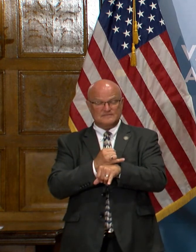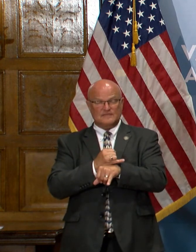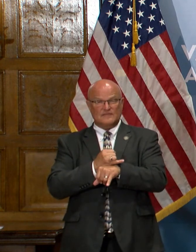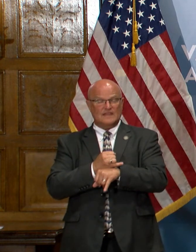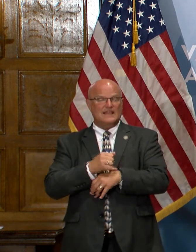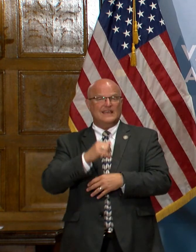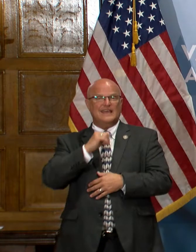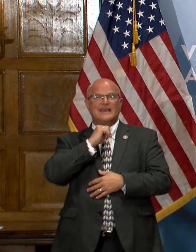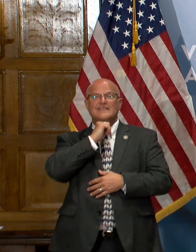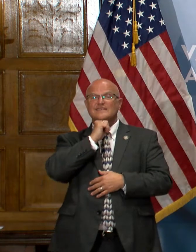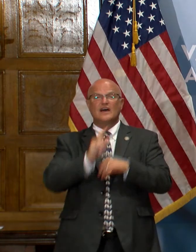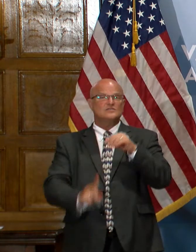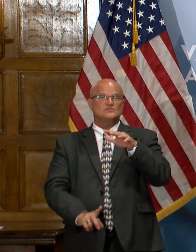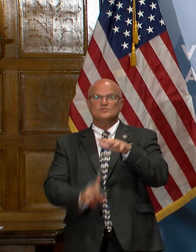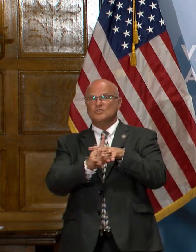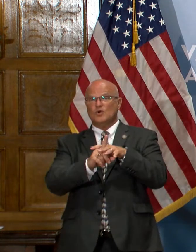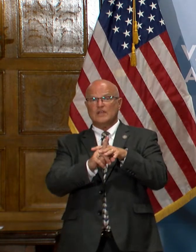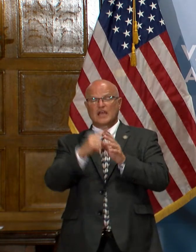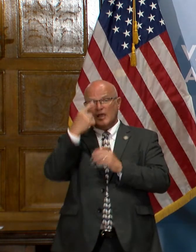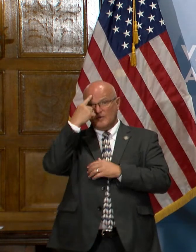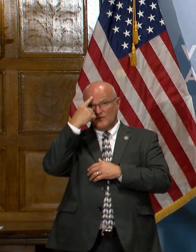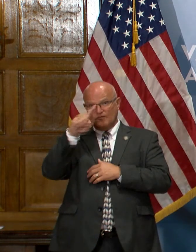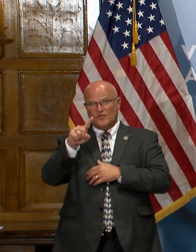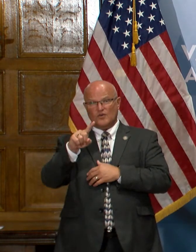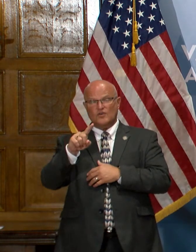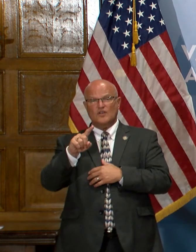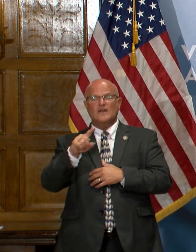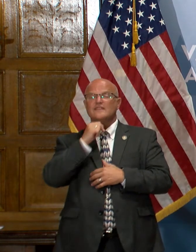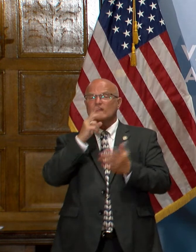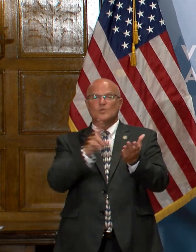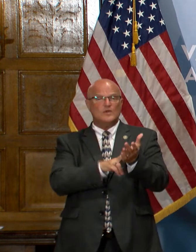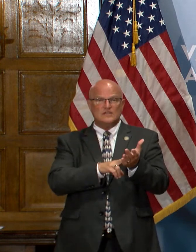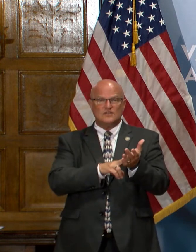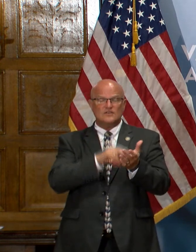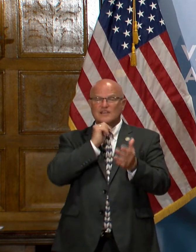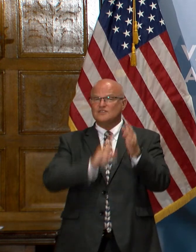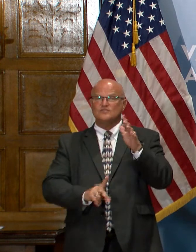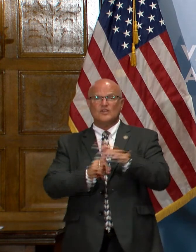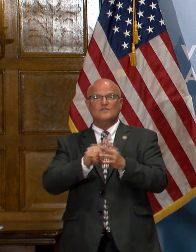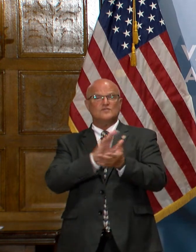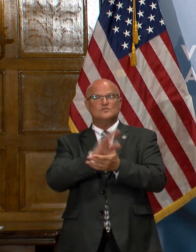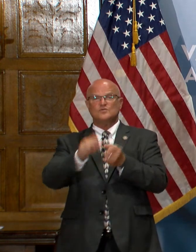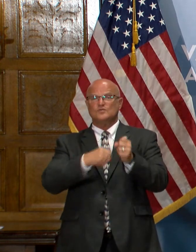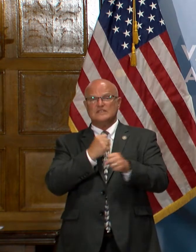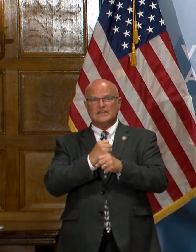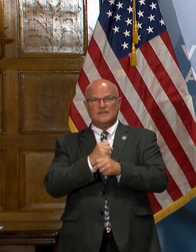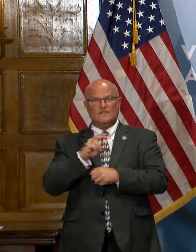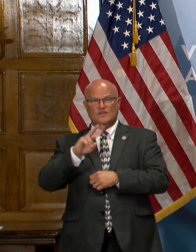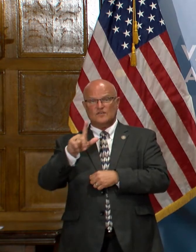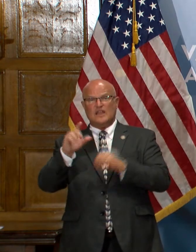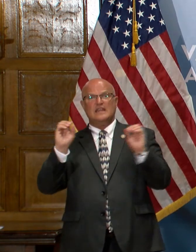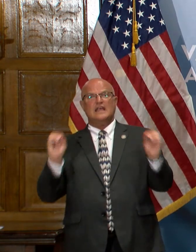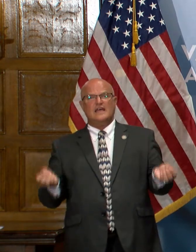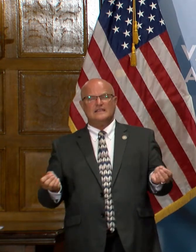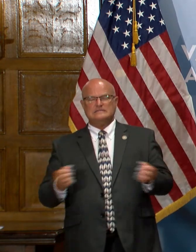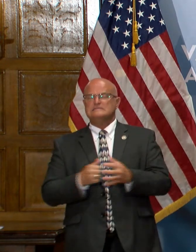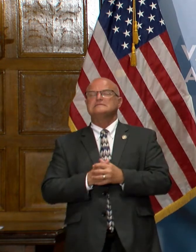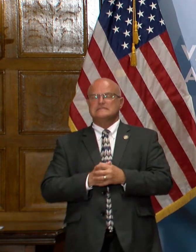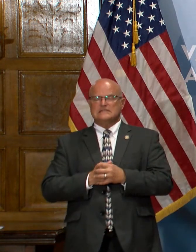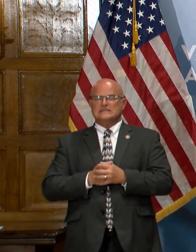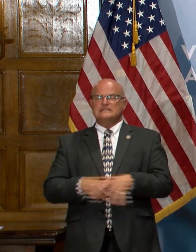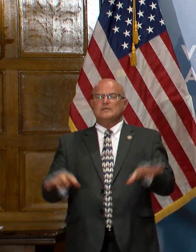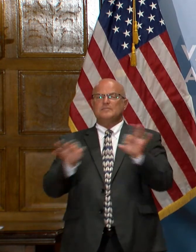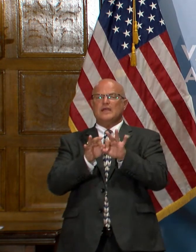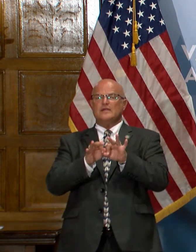they are not showing up they're not registered, they've not shown up for the school year. This is something that's very important.